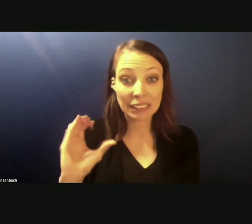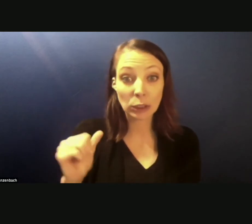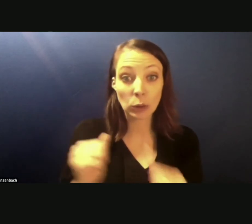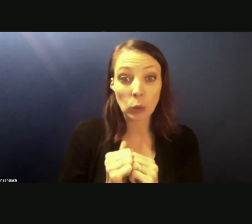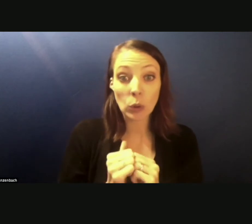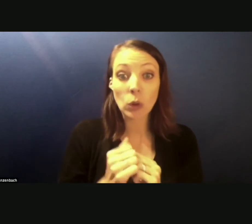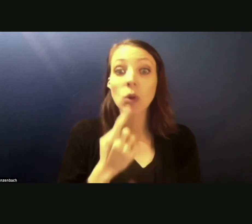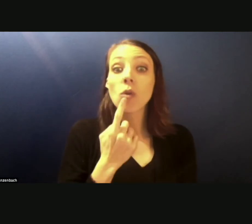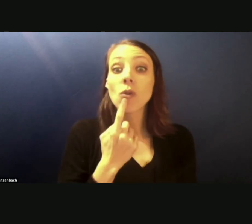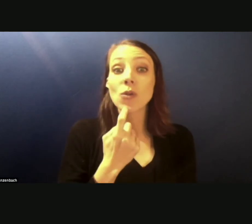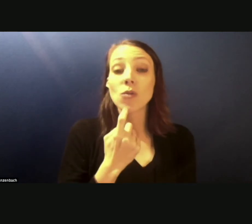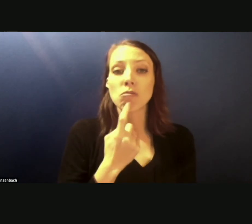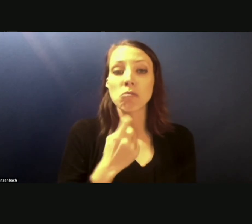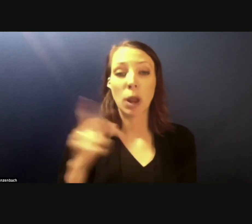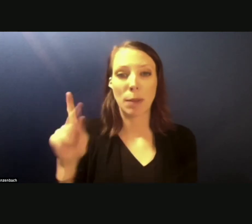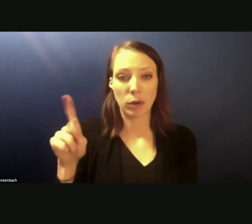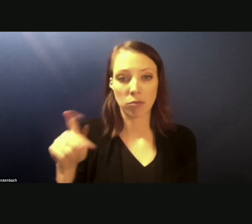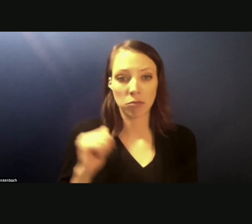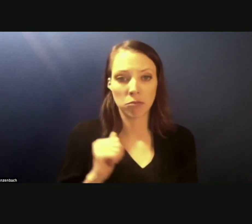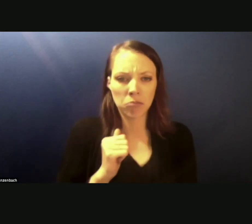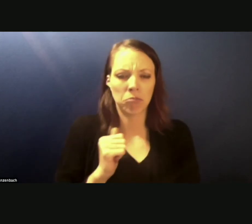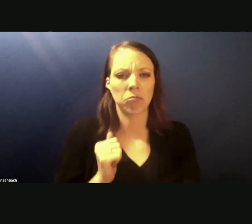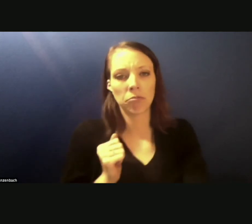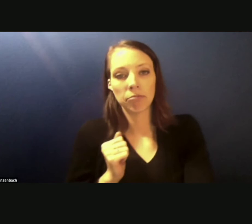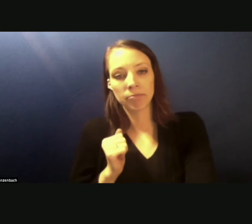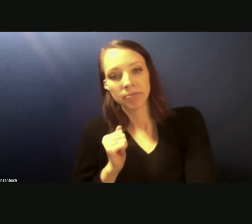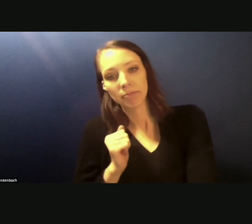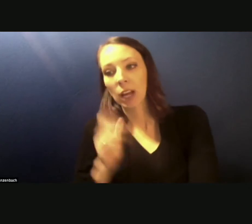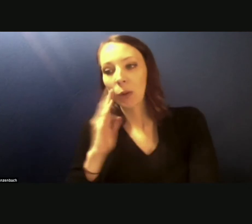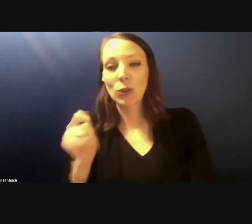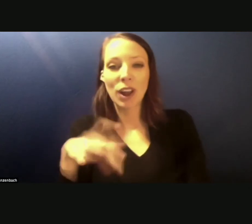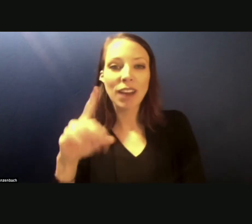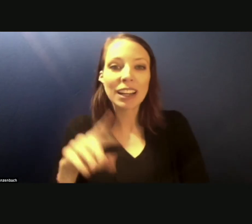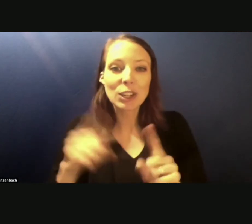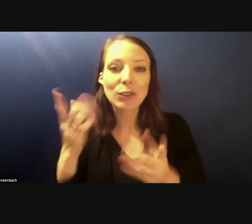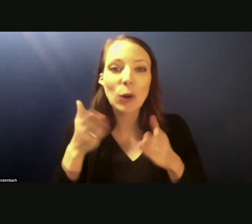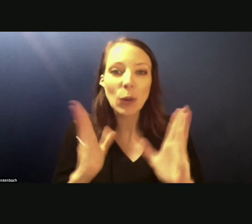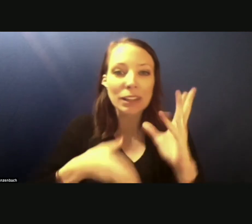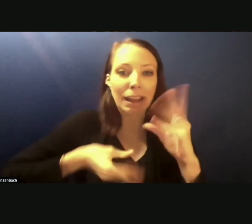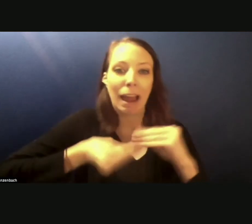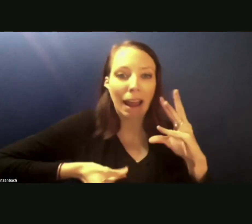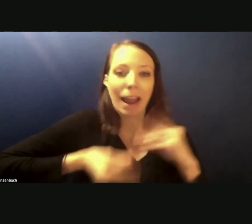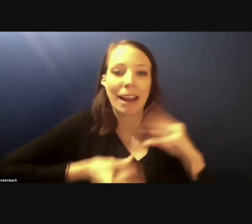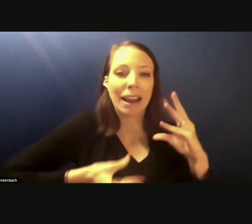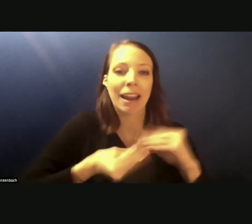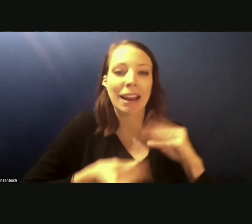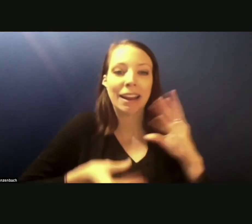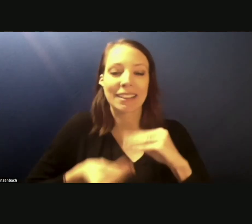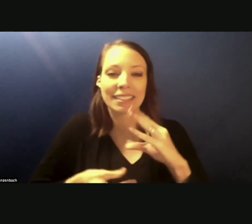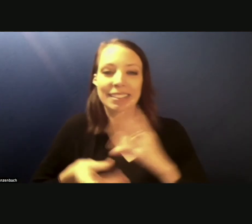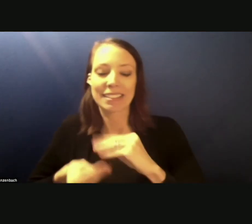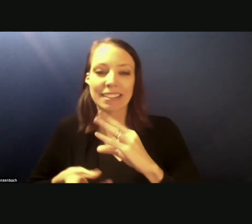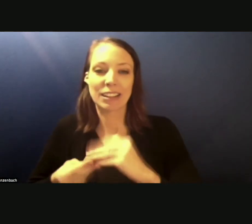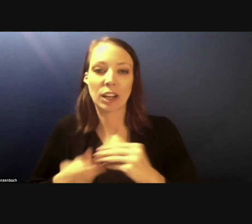red pepper. So I try and find different ways to kind of stick that in there. Different, like I'm